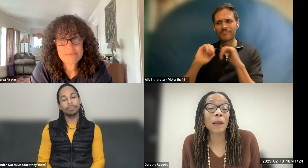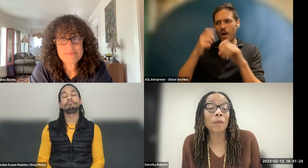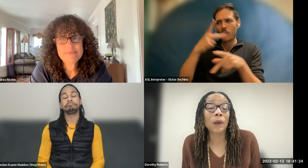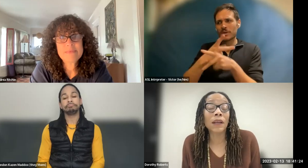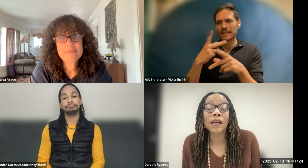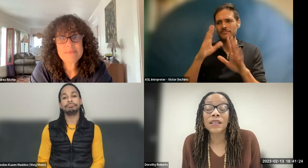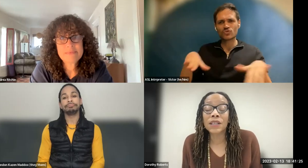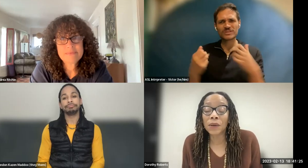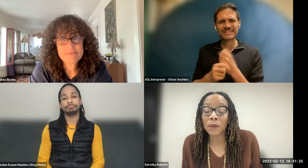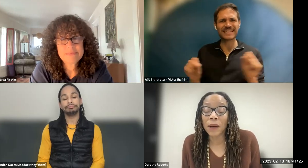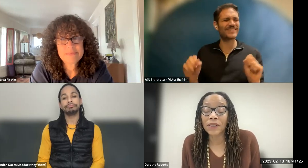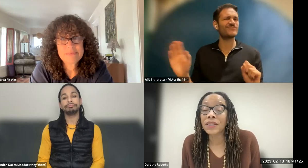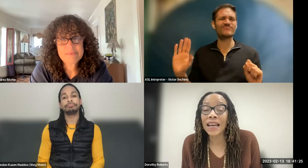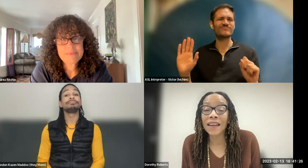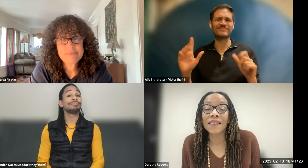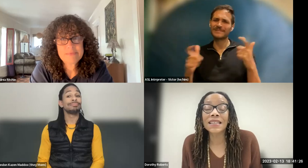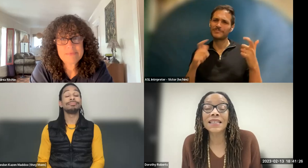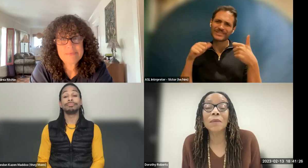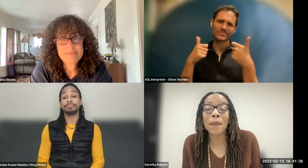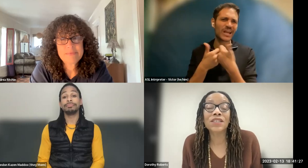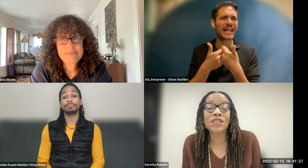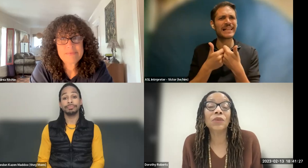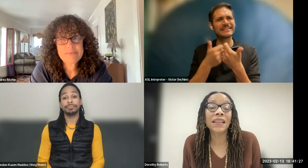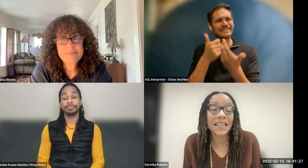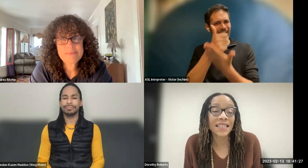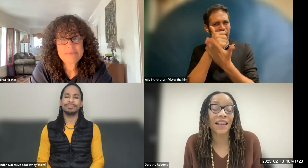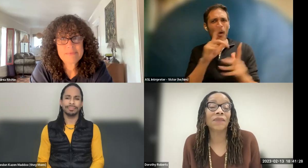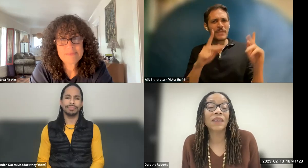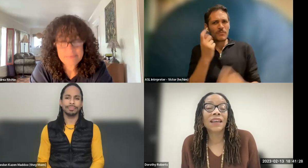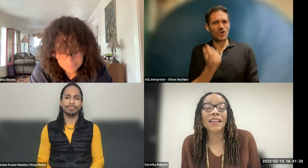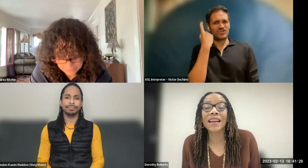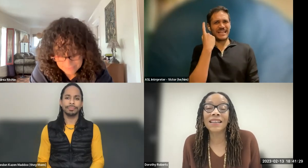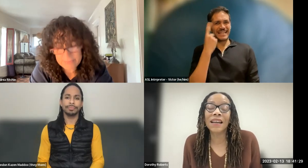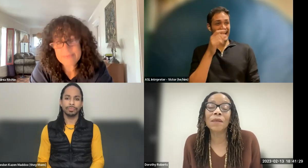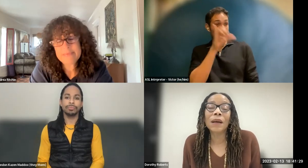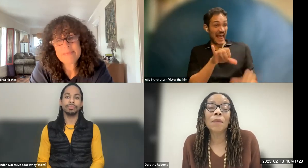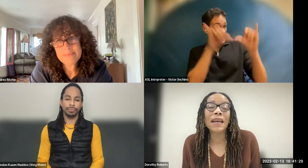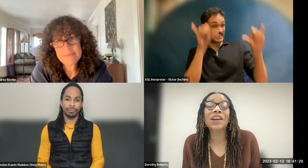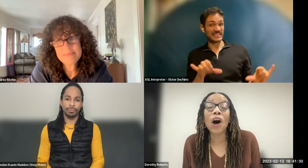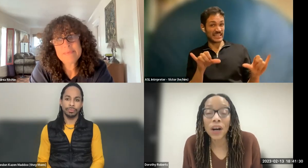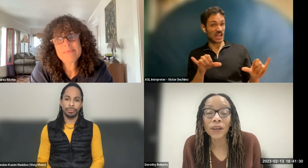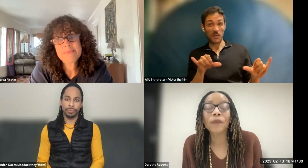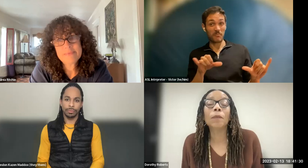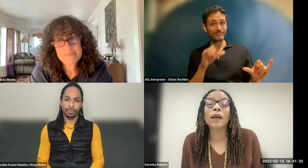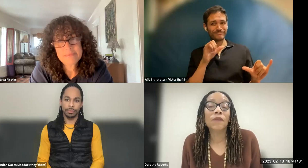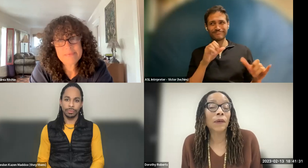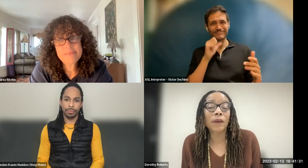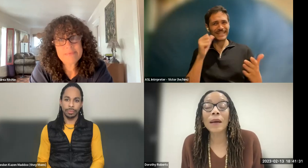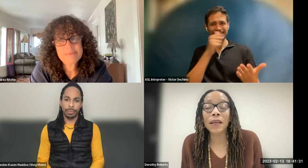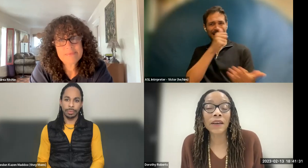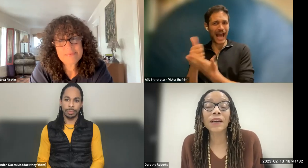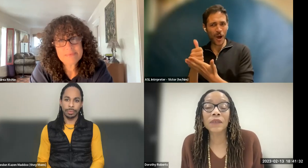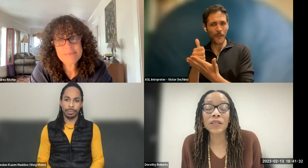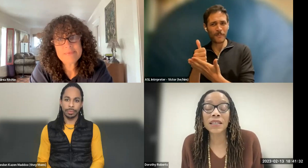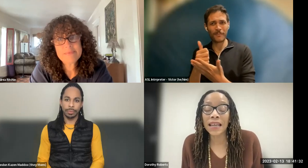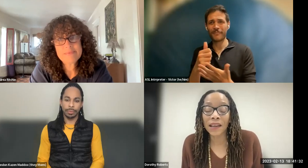to get people to understand that this system makes children less safe, that it makes it harder for